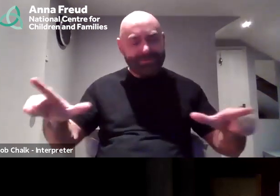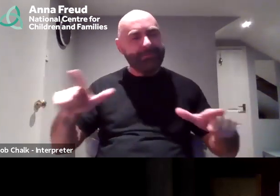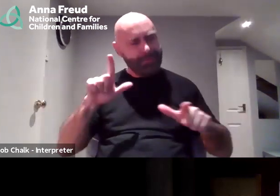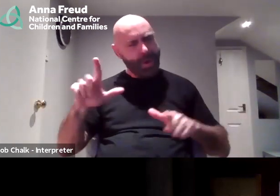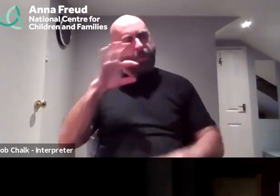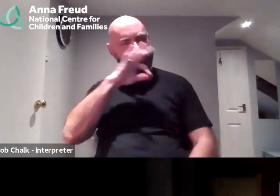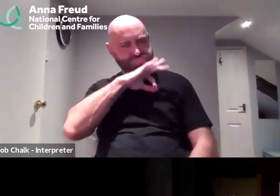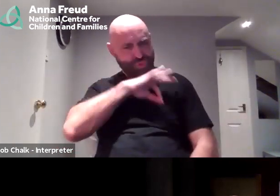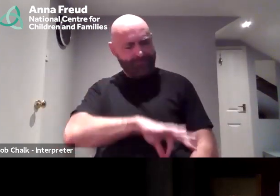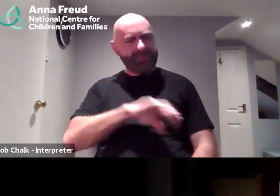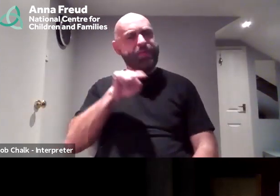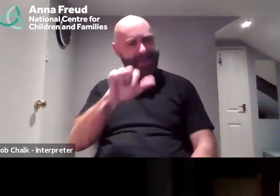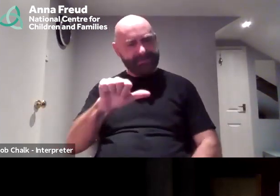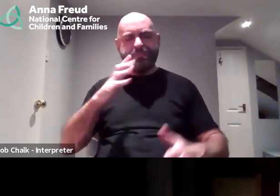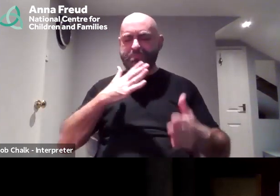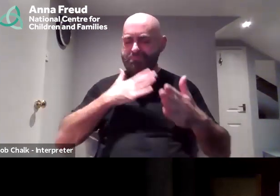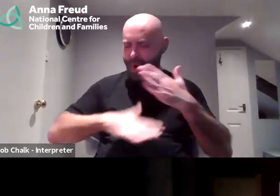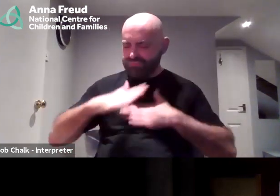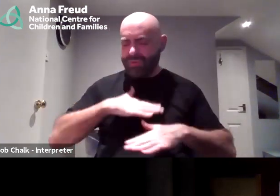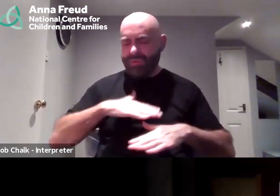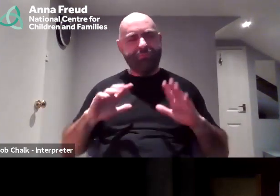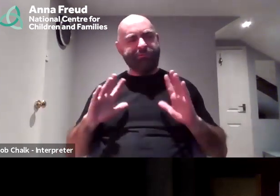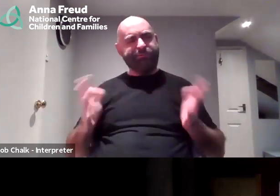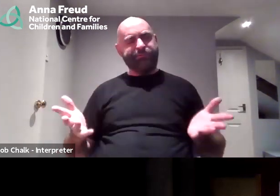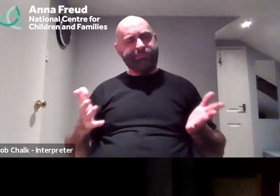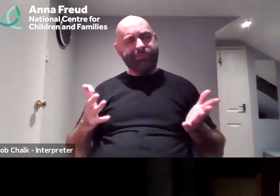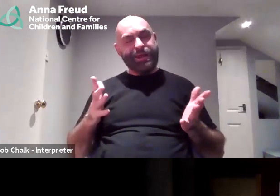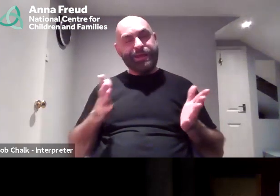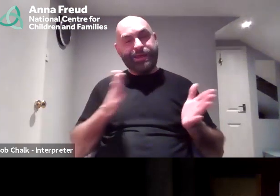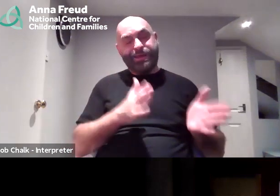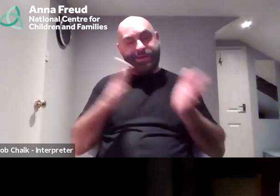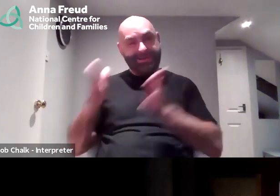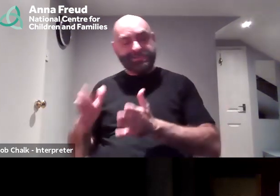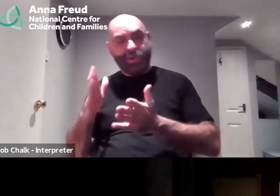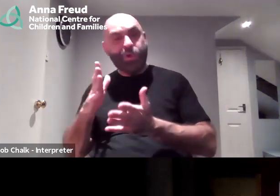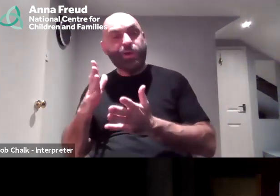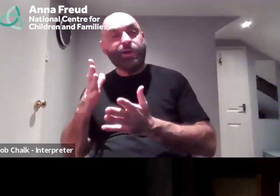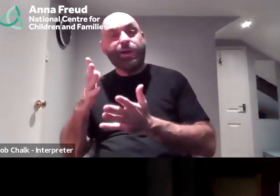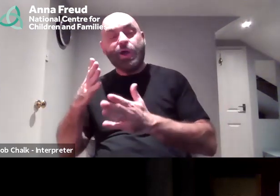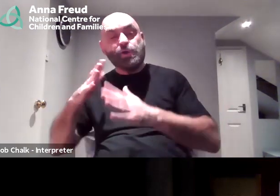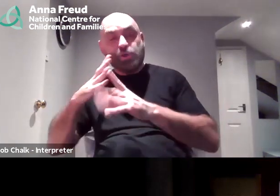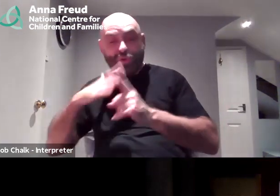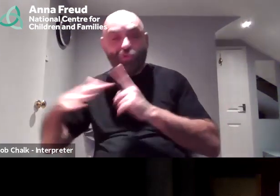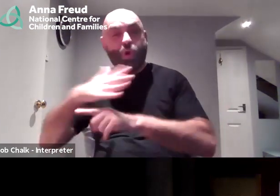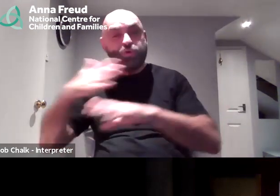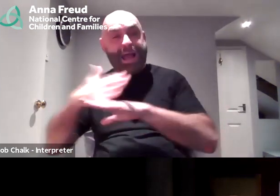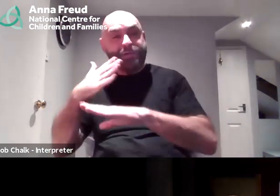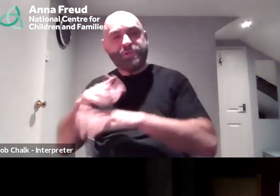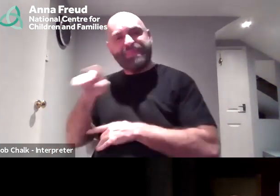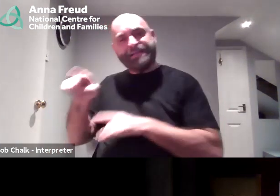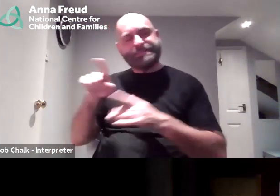making a profit is moral. And by implication, taking social action for the common good was